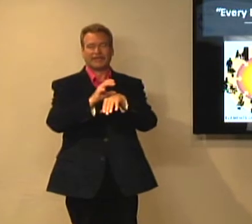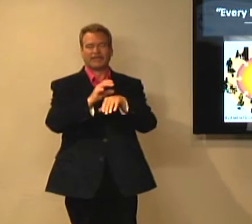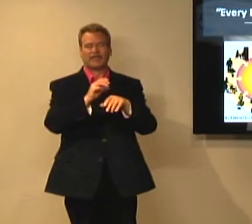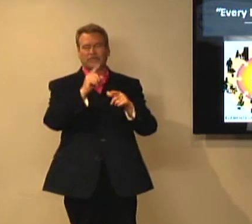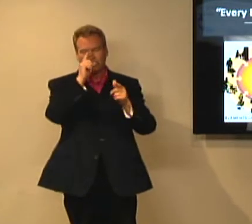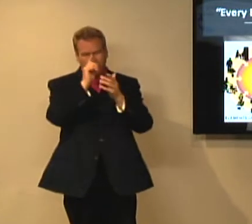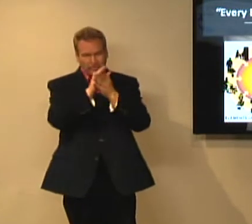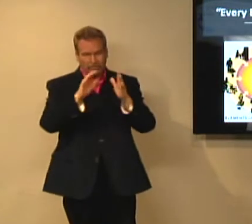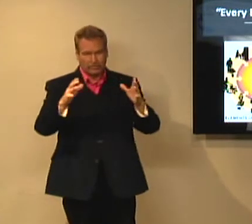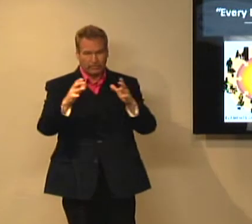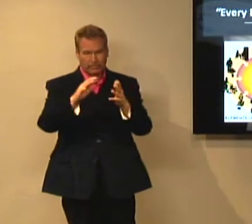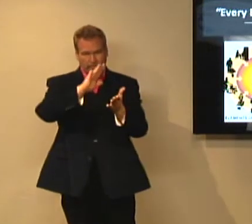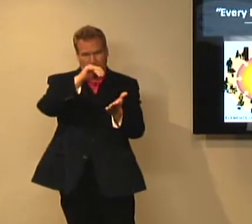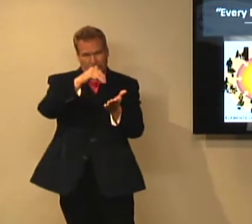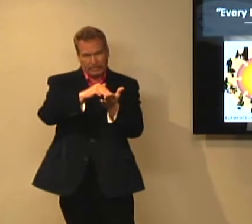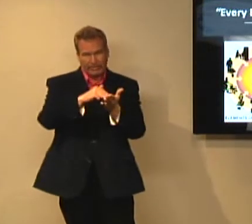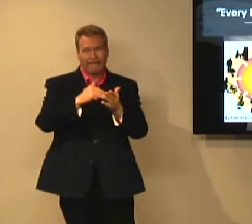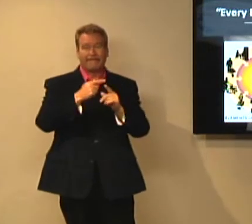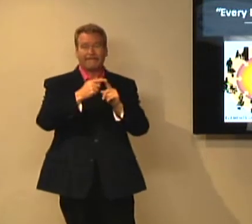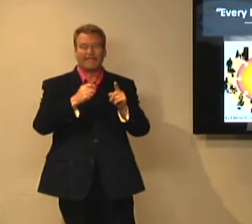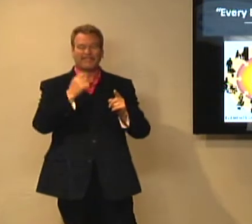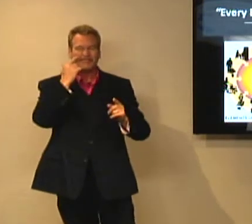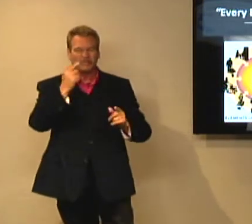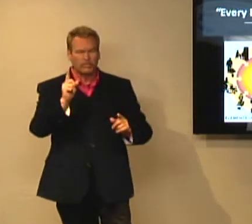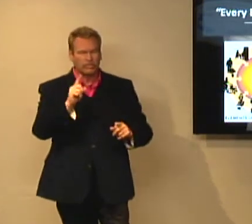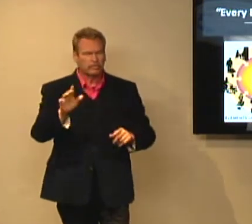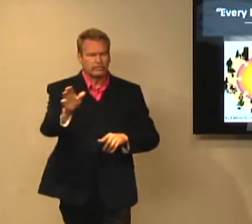It involves the church and the believers right here in the center.